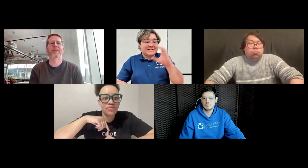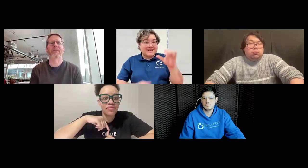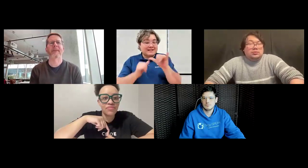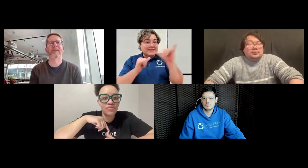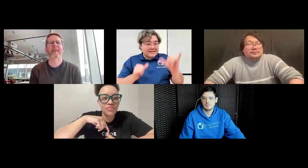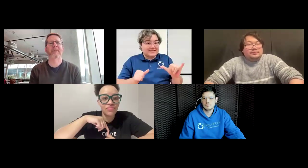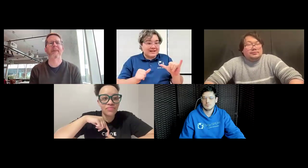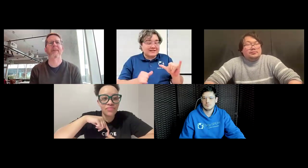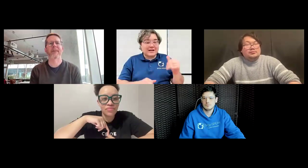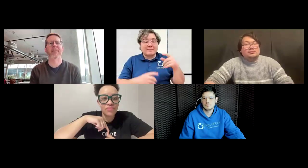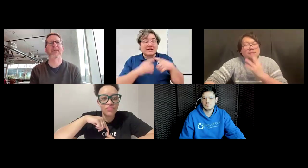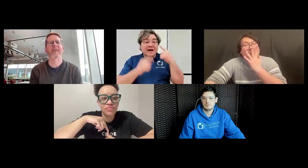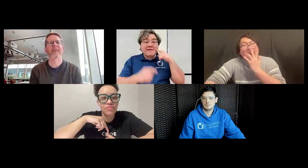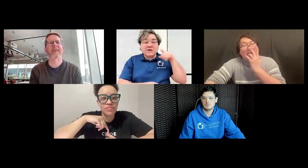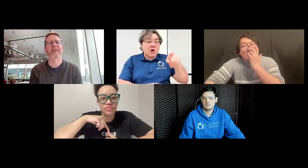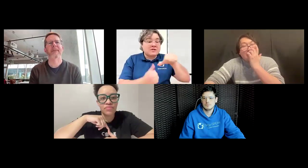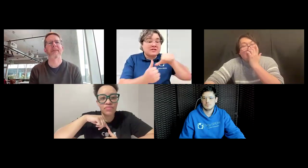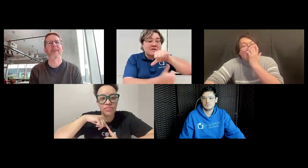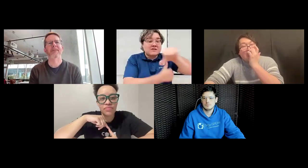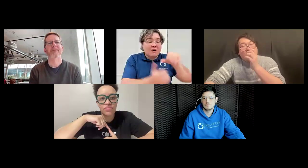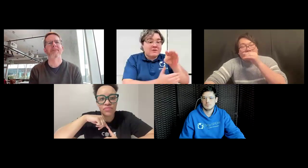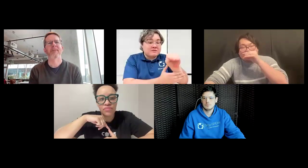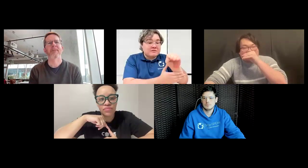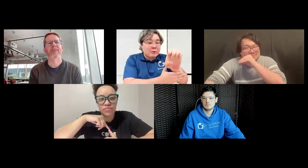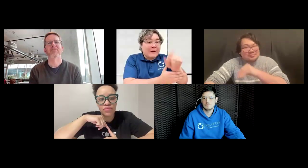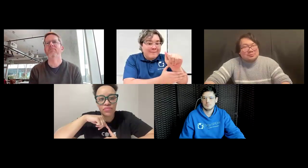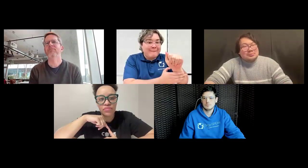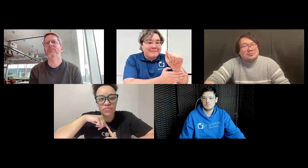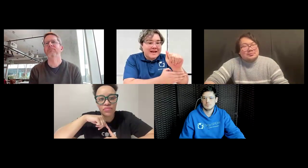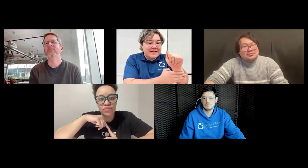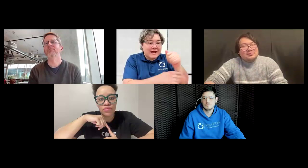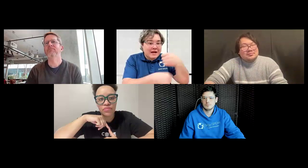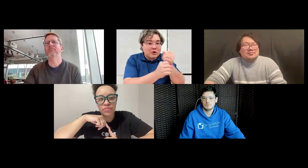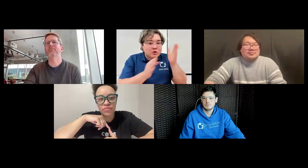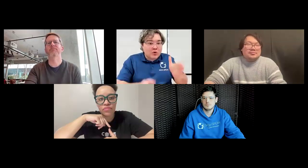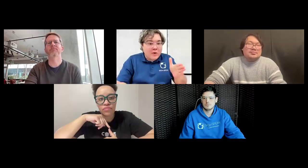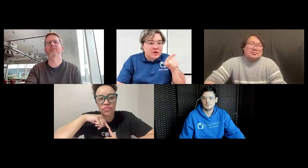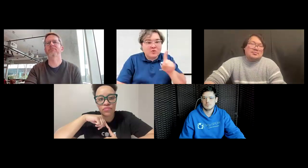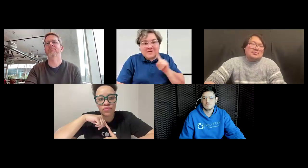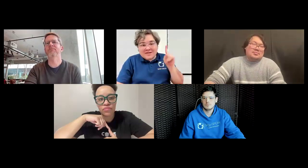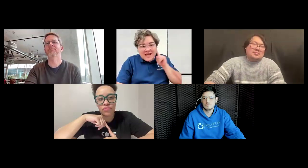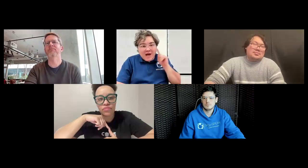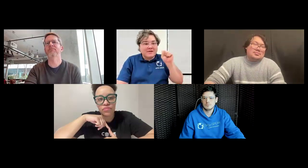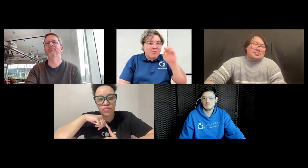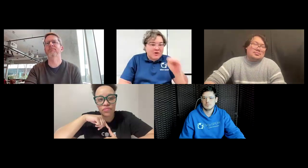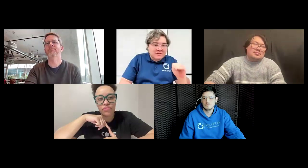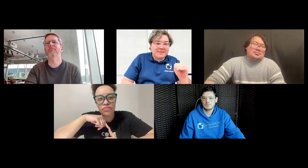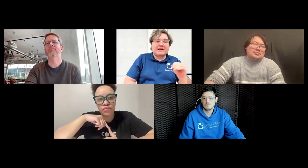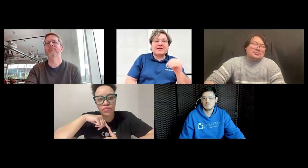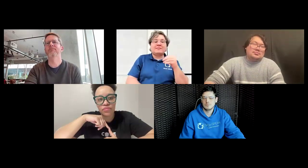the clients, we do have the closed captioning system, that first component, but then also there's something that they're able to utilize together as well